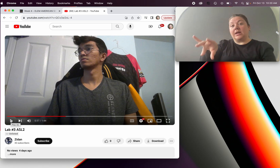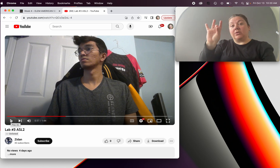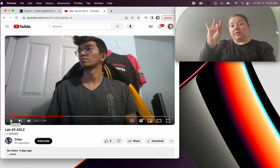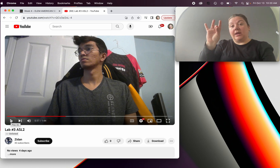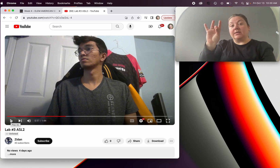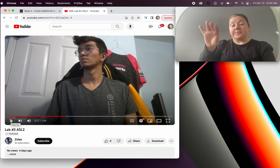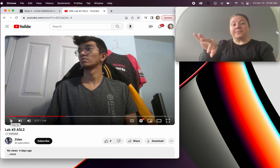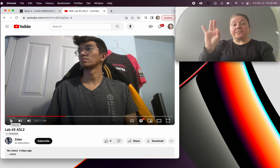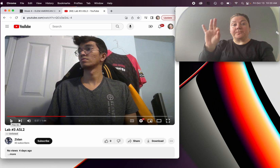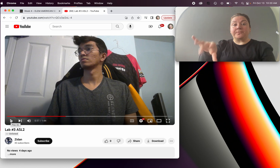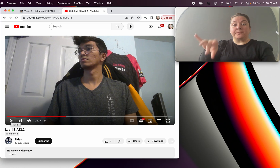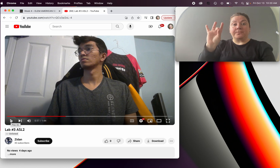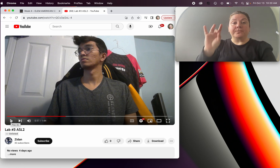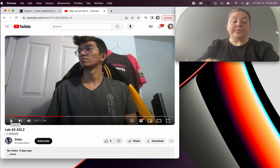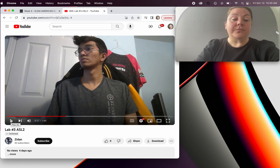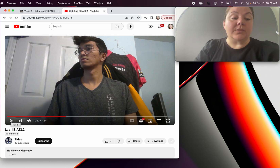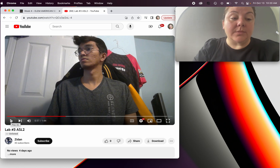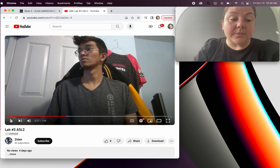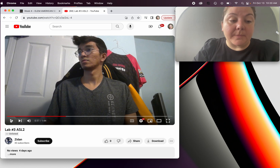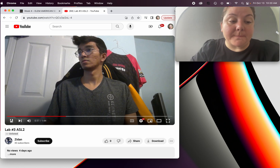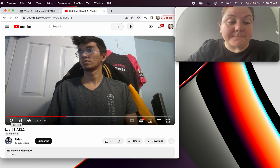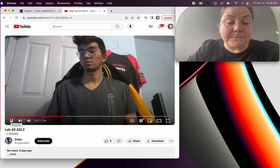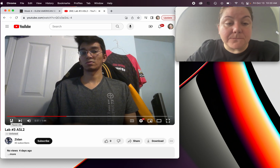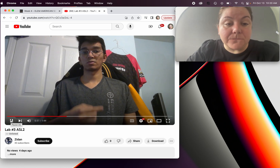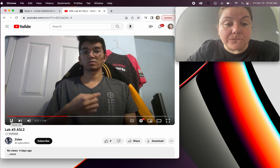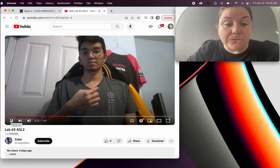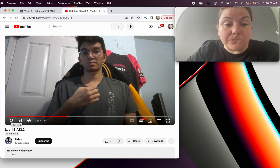The 9 or the 8.